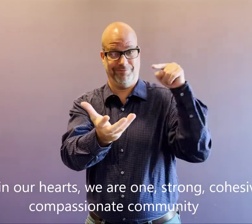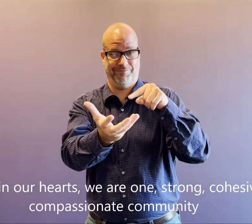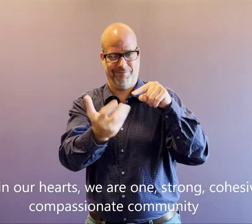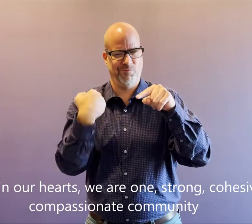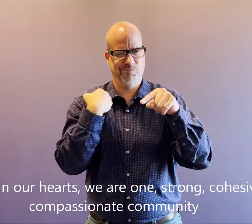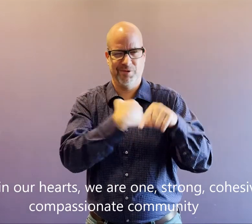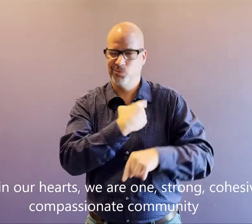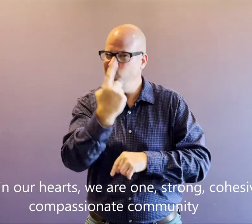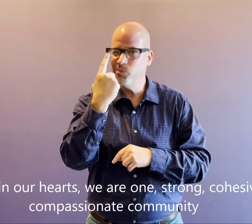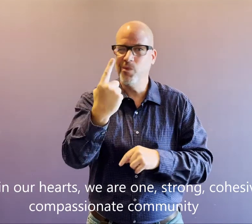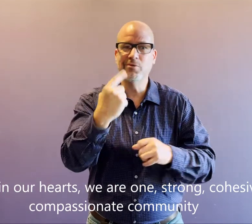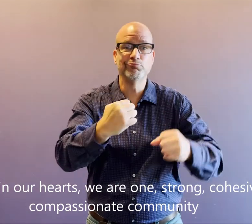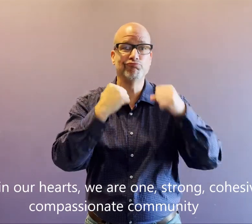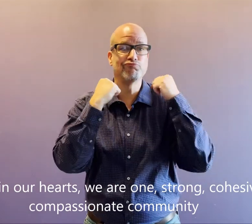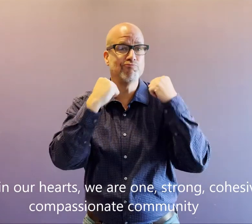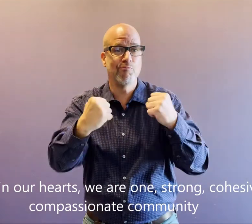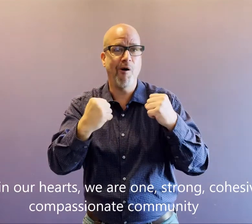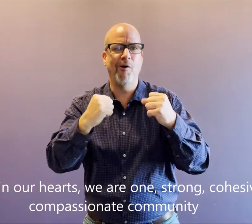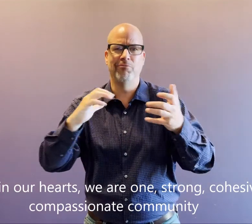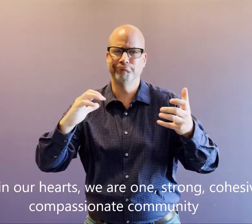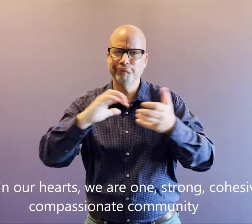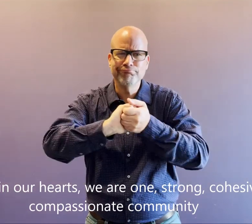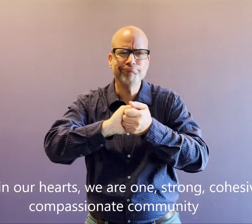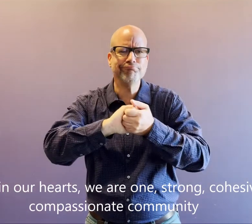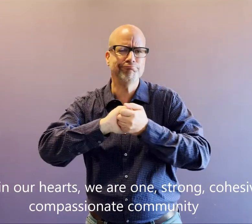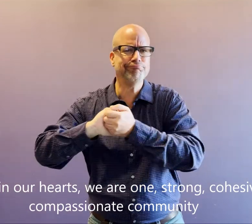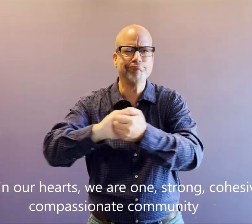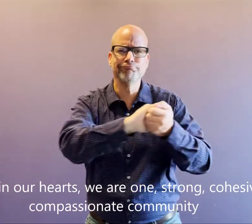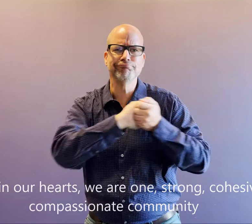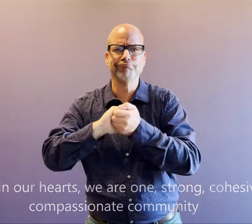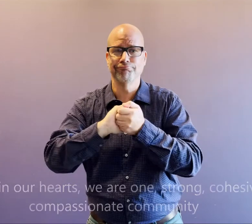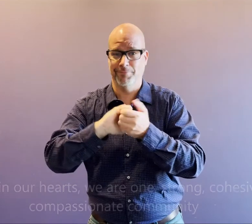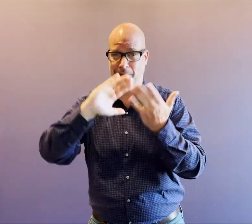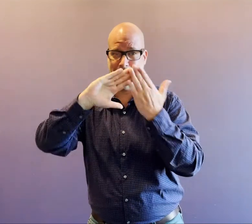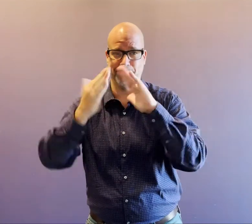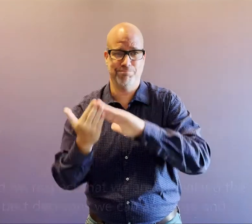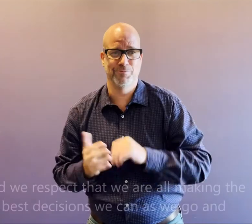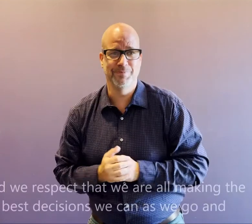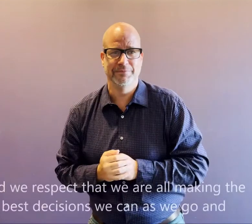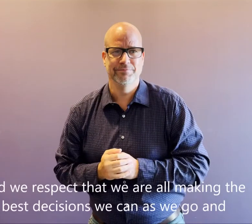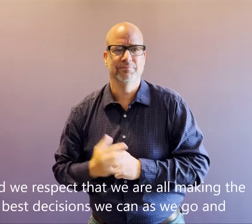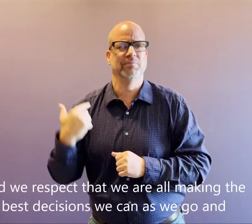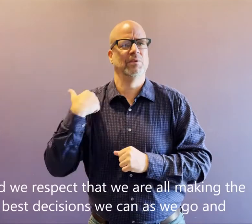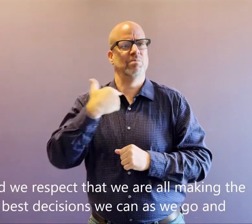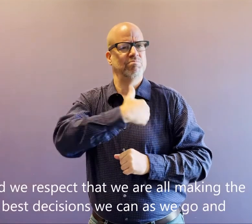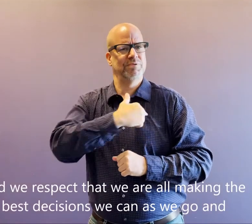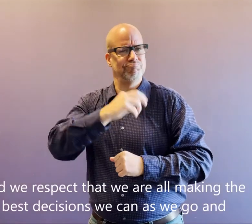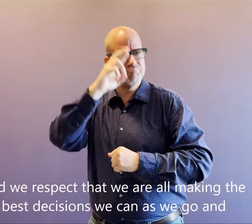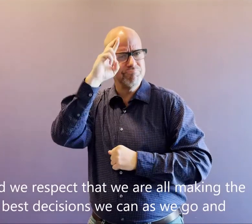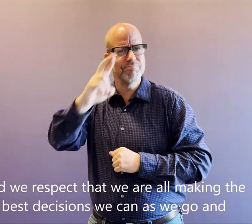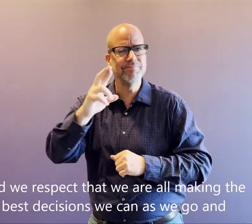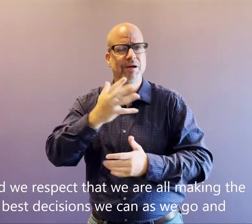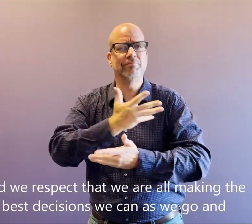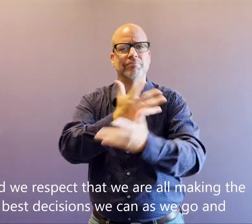Here, in our hearts, we are one strong, cohesive, compassionate community.